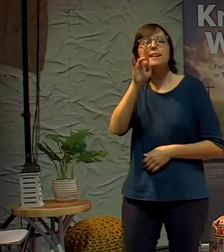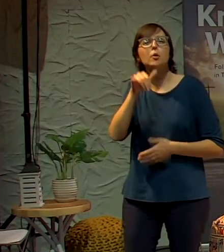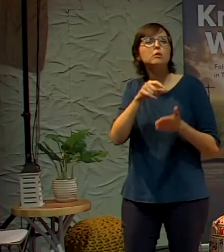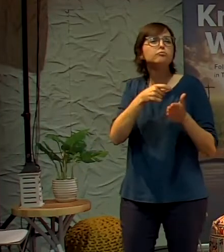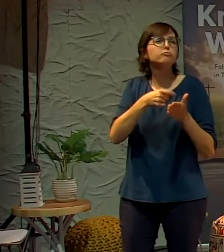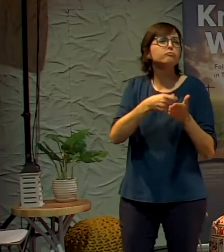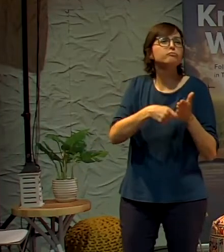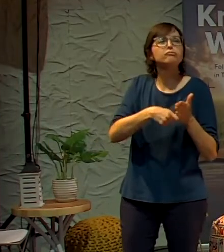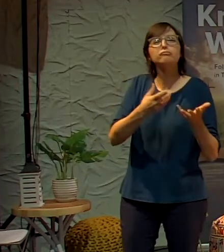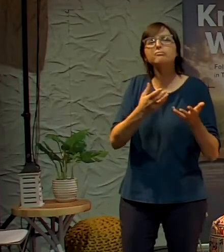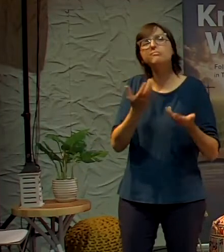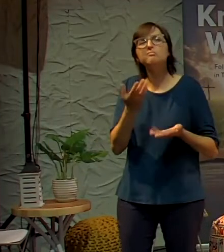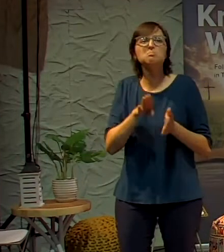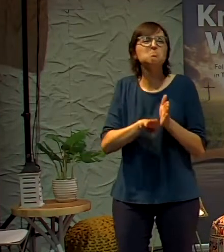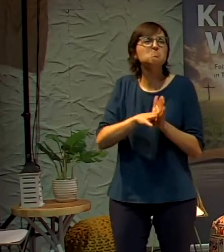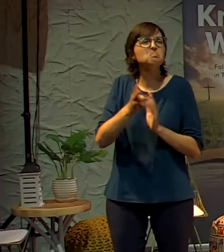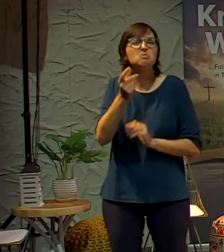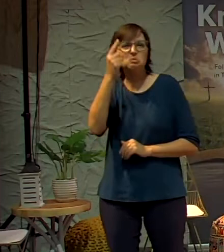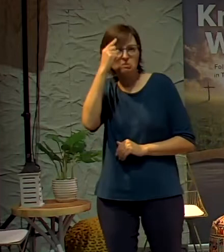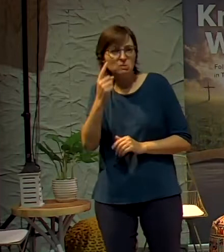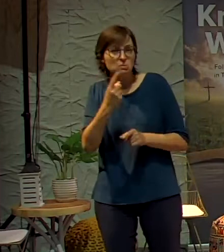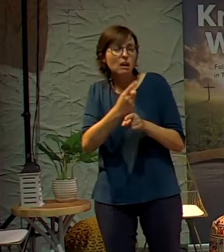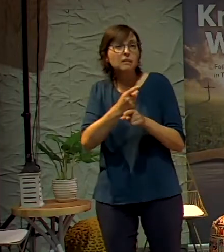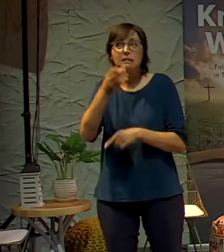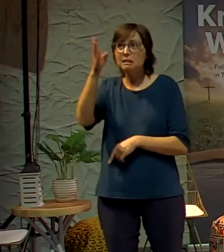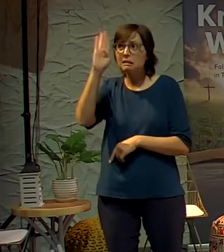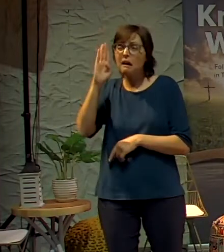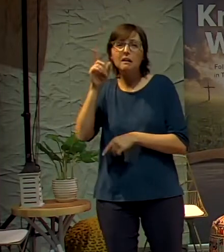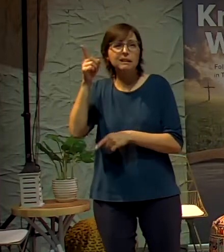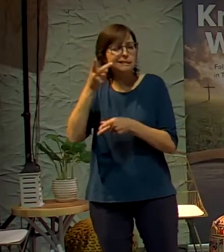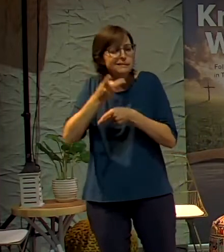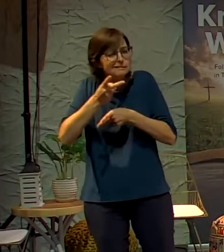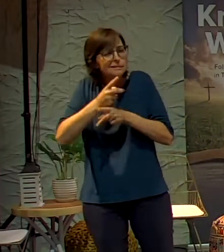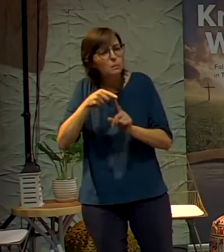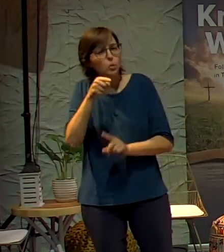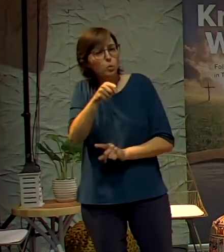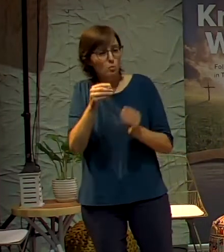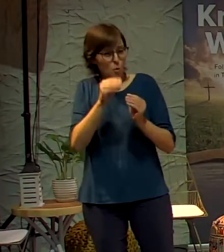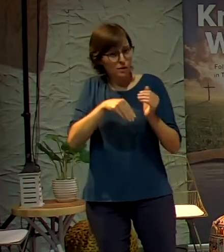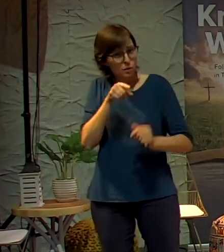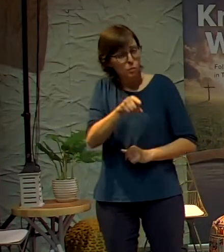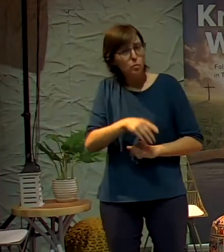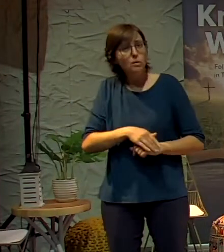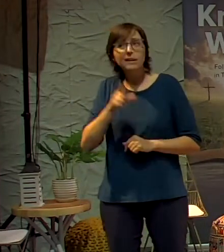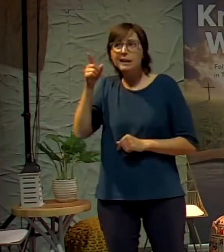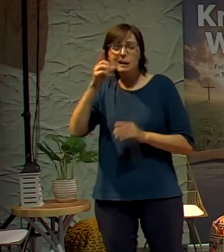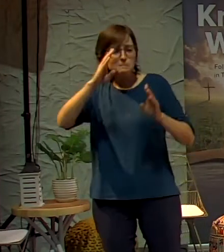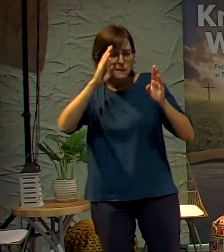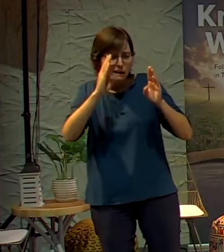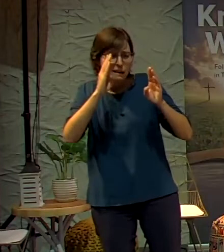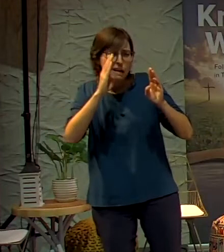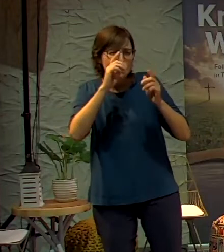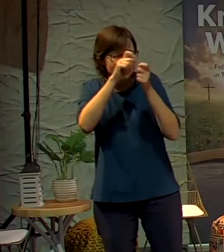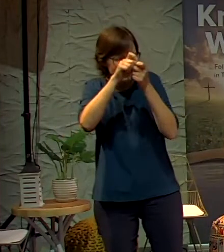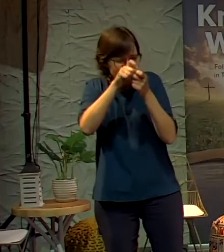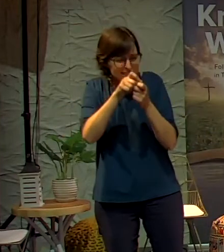change, right? And God cares what happens to even more than you do. He pays even greater attention to you, down to the last